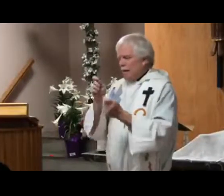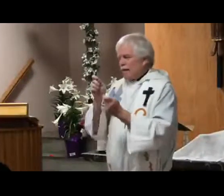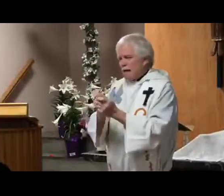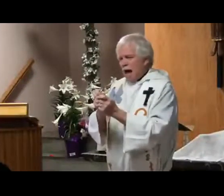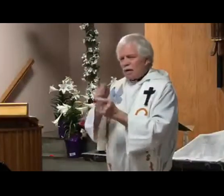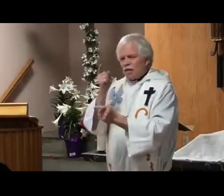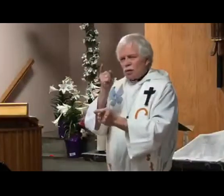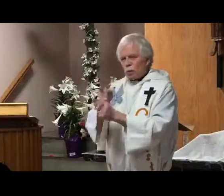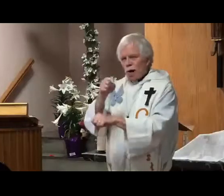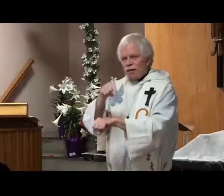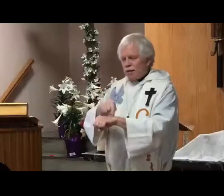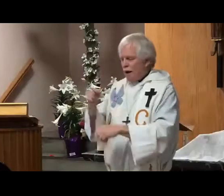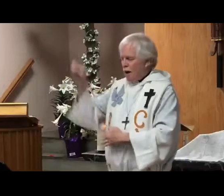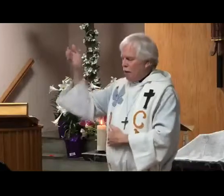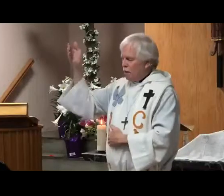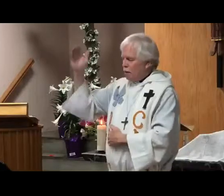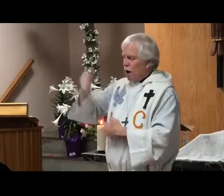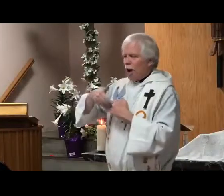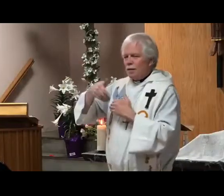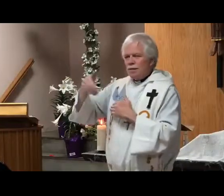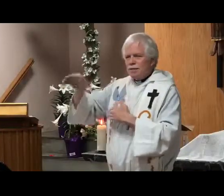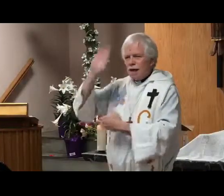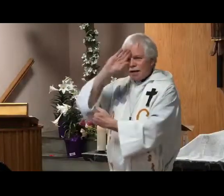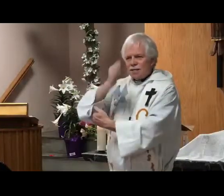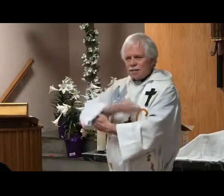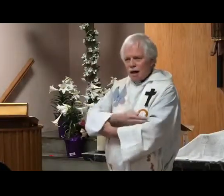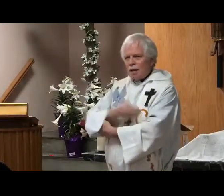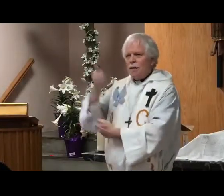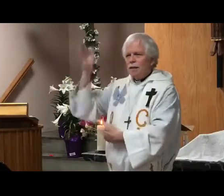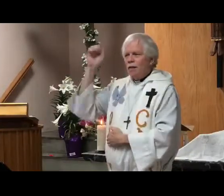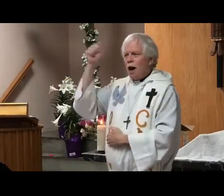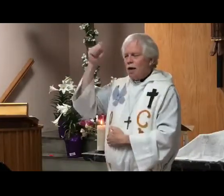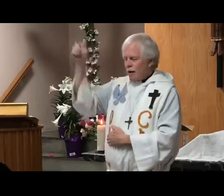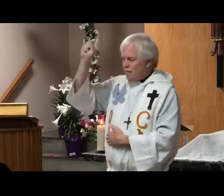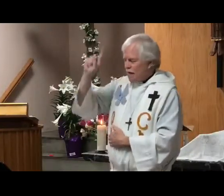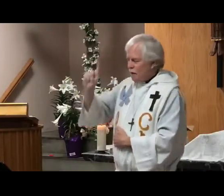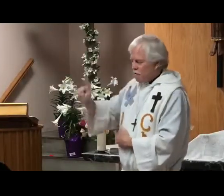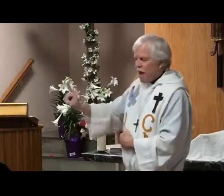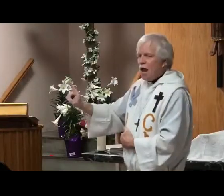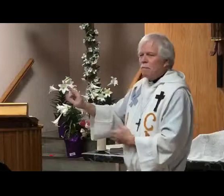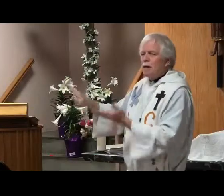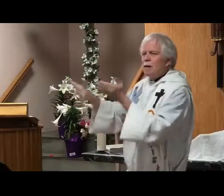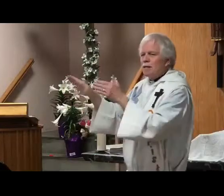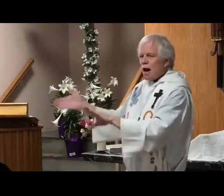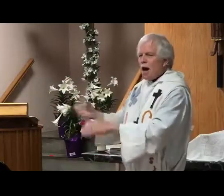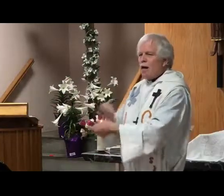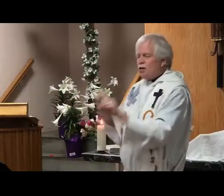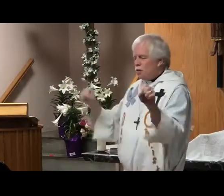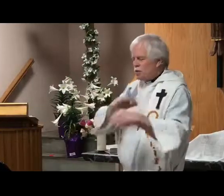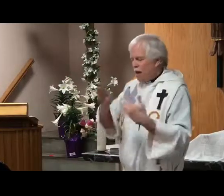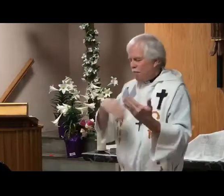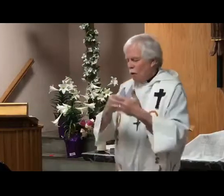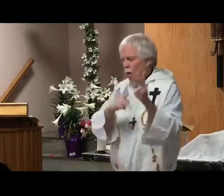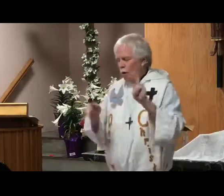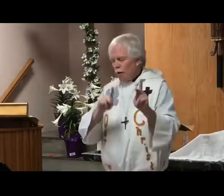that the exact right time God sent his Son, God himself came, died